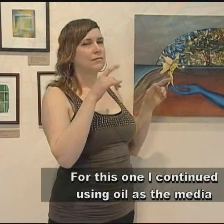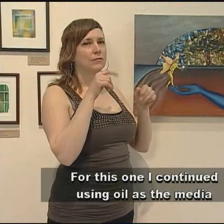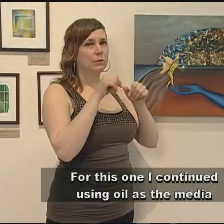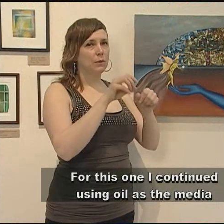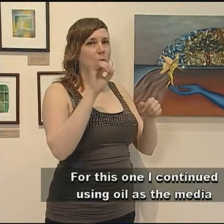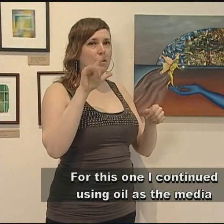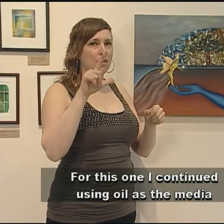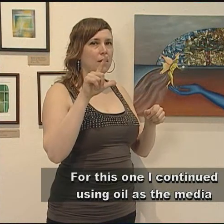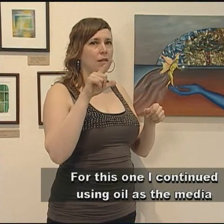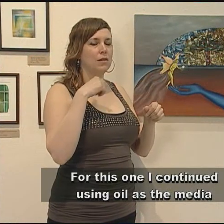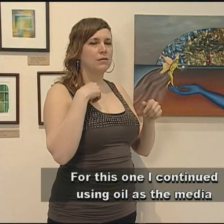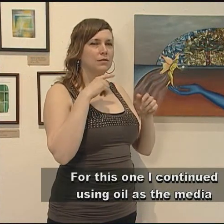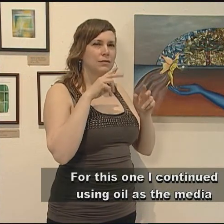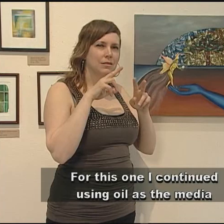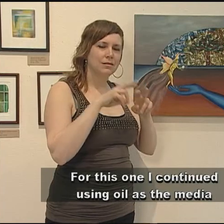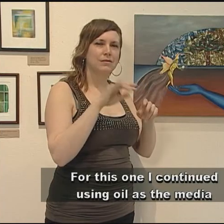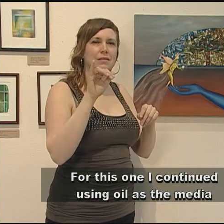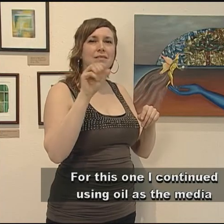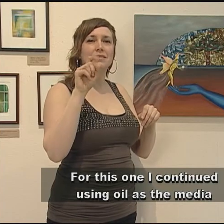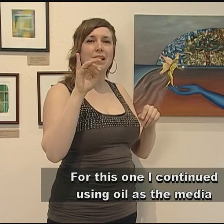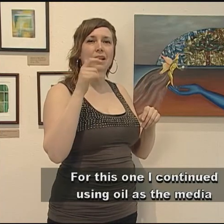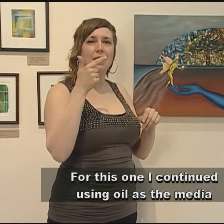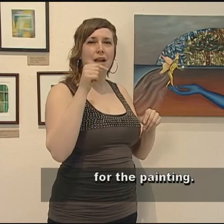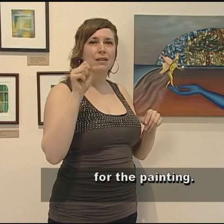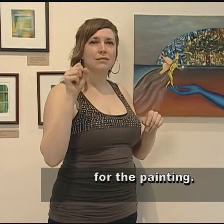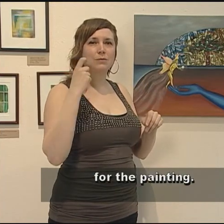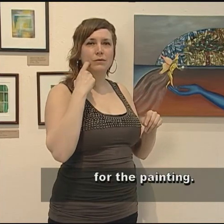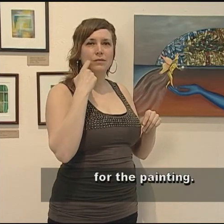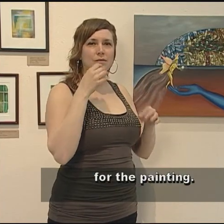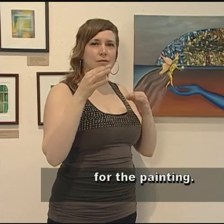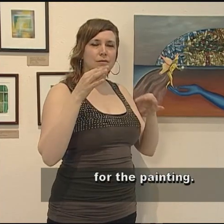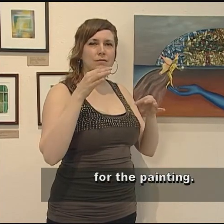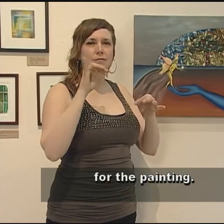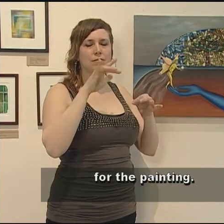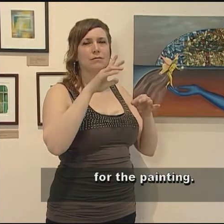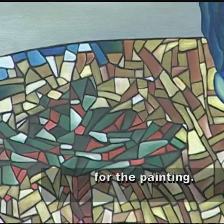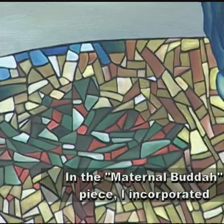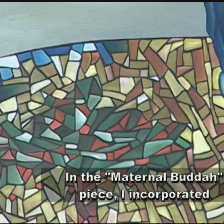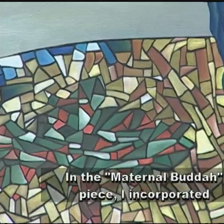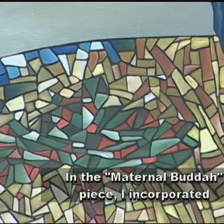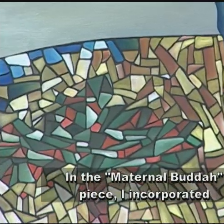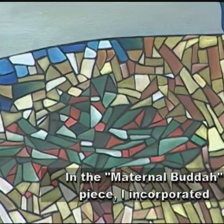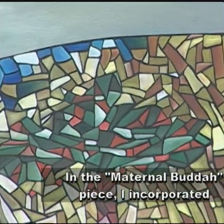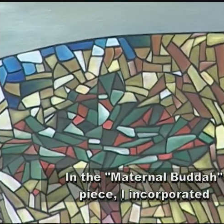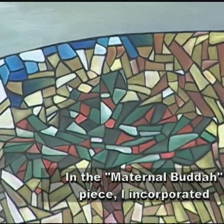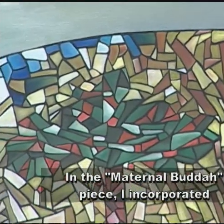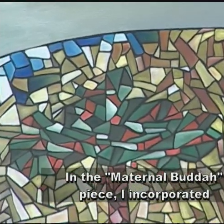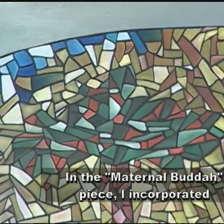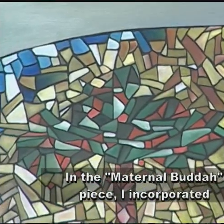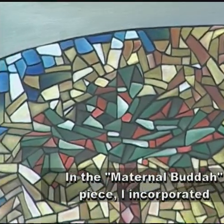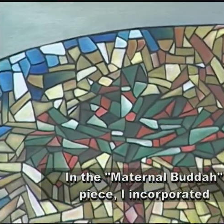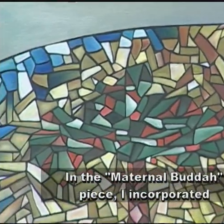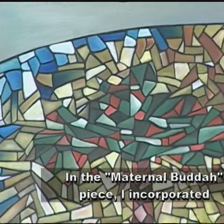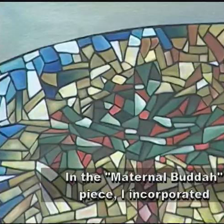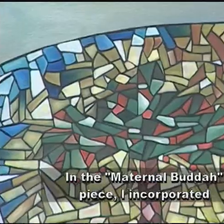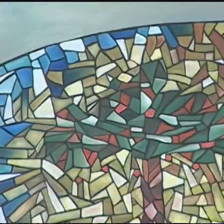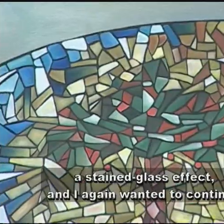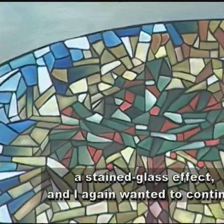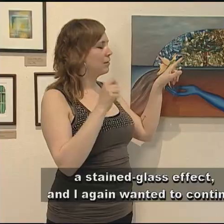For this one, I continued using oil as the media for the painting. In the Maternal Buddha piece, I incorporated a